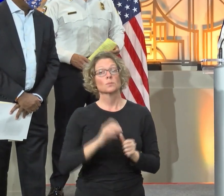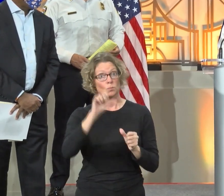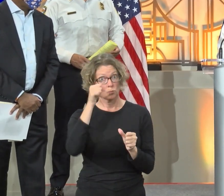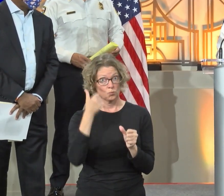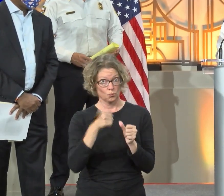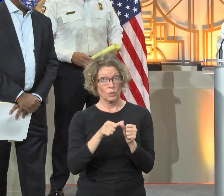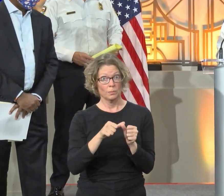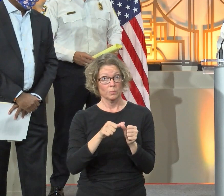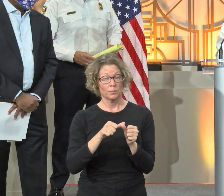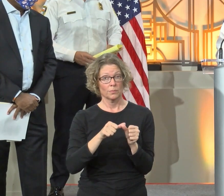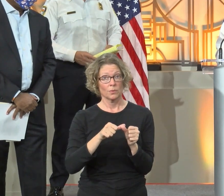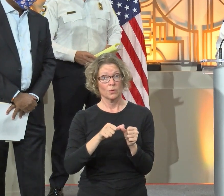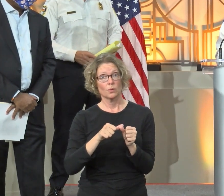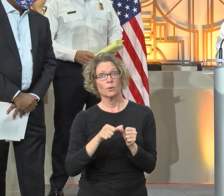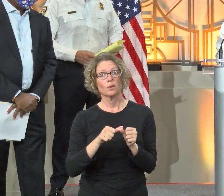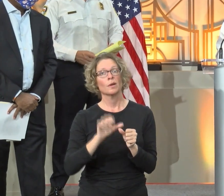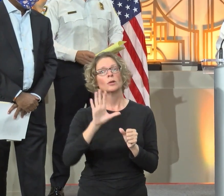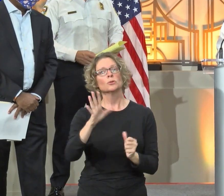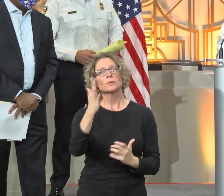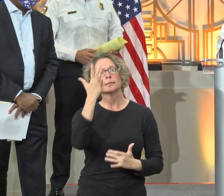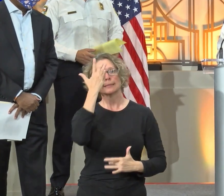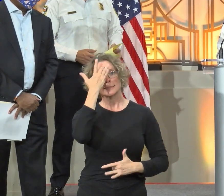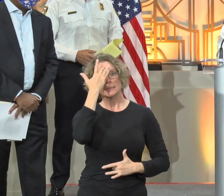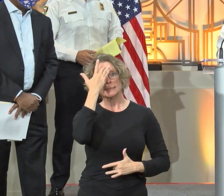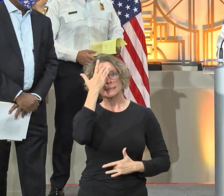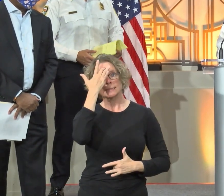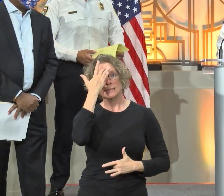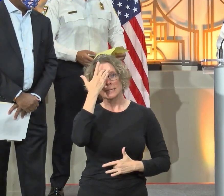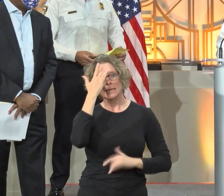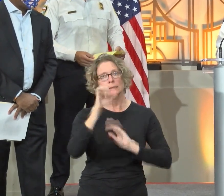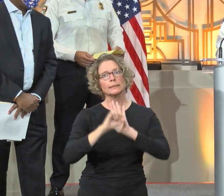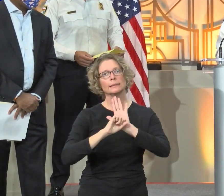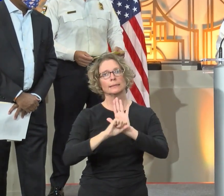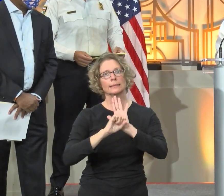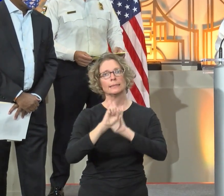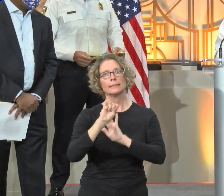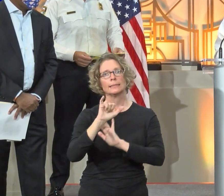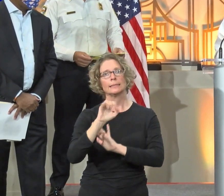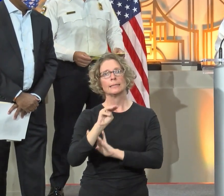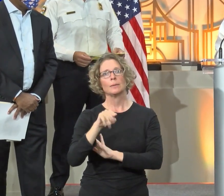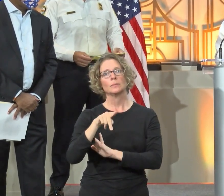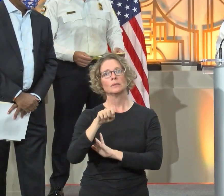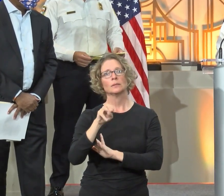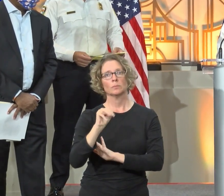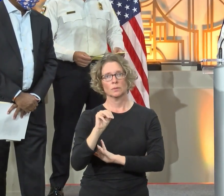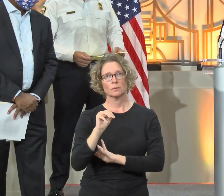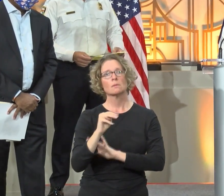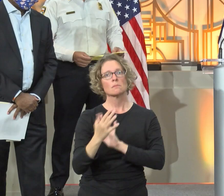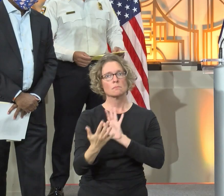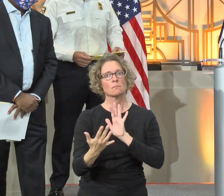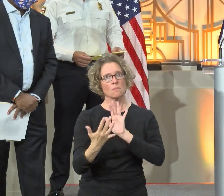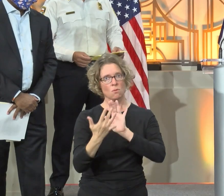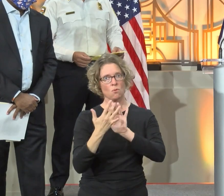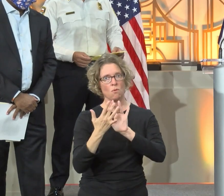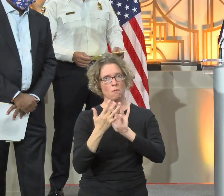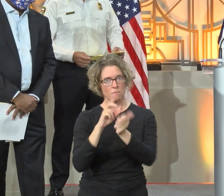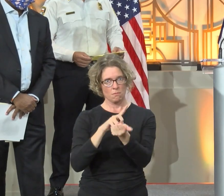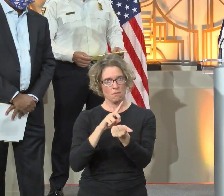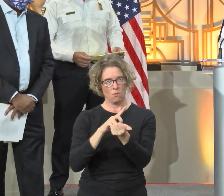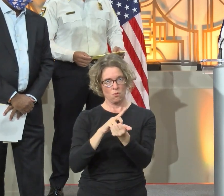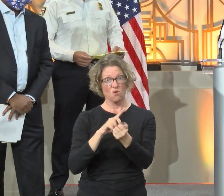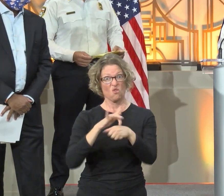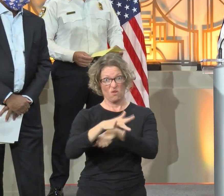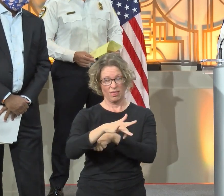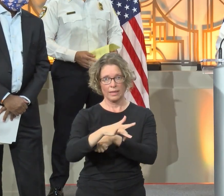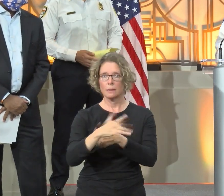remind folks that if you're sick and if you have symptoms, contact your healthcare provider early, and when it comes time that you may need